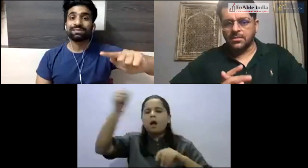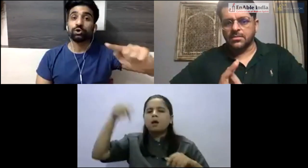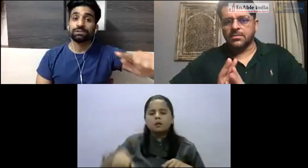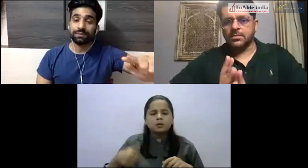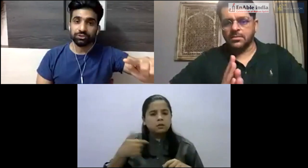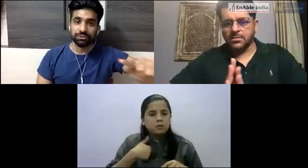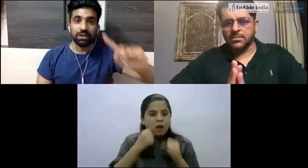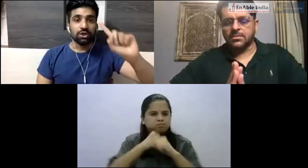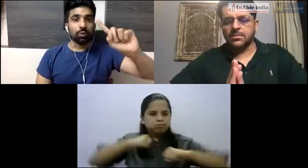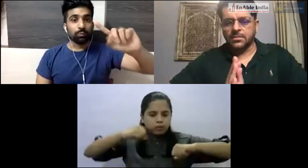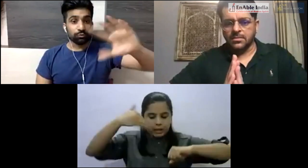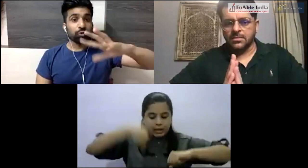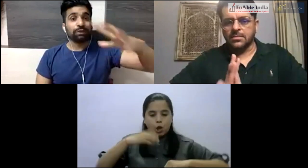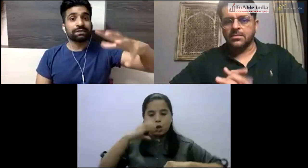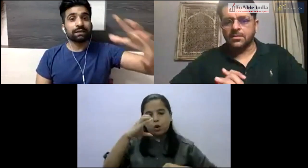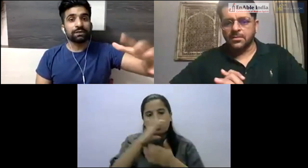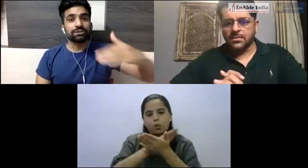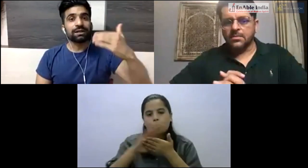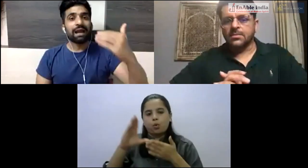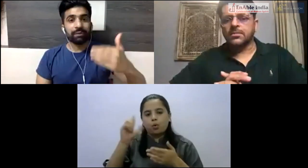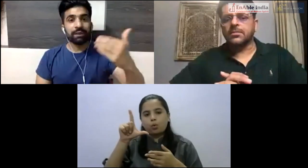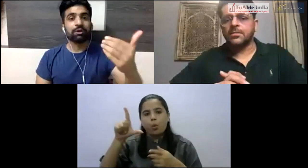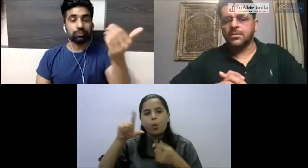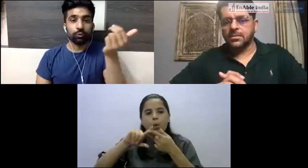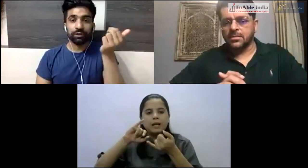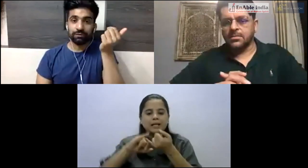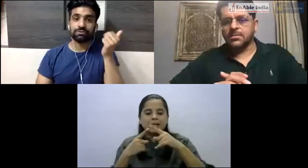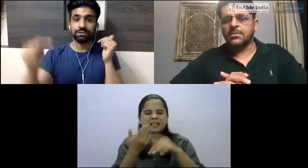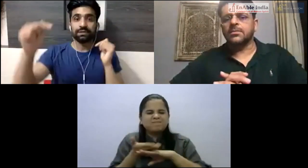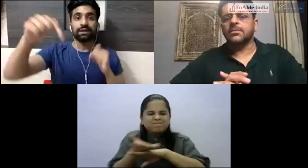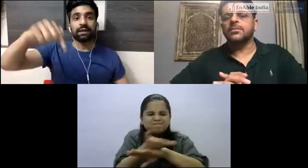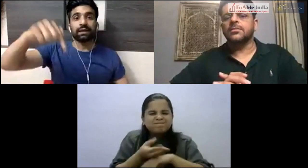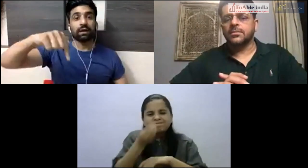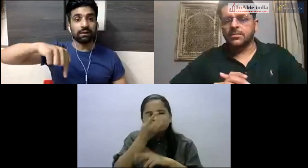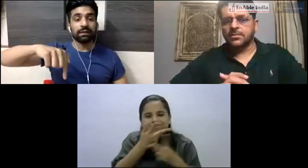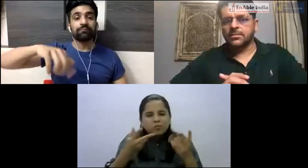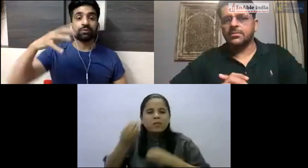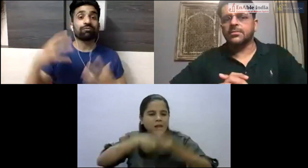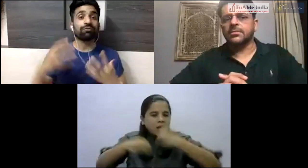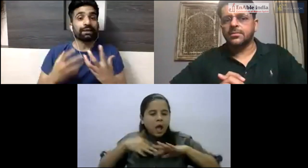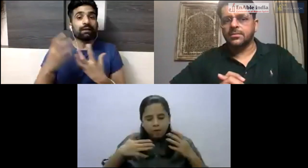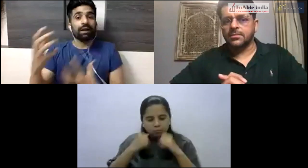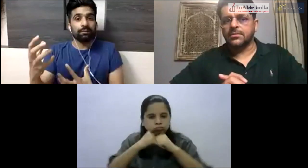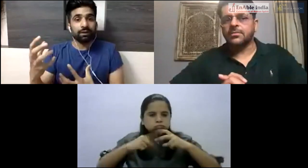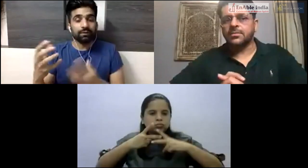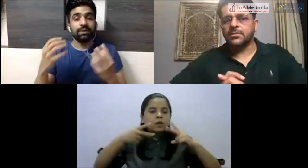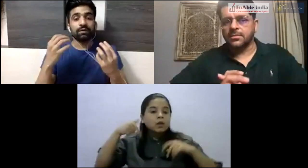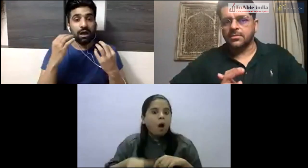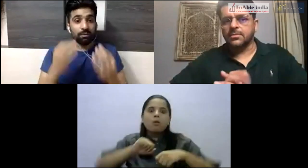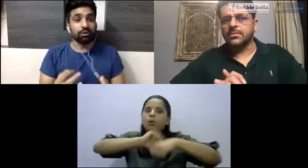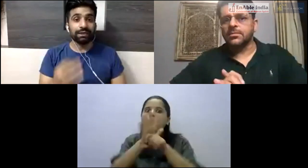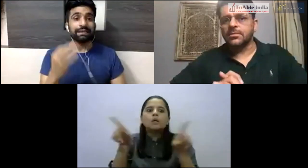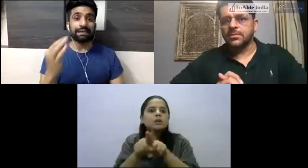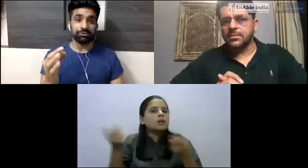and PCOS patients. So all these conditions are happening because of protein deficiency, and currently we are fighting a pandemic.